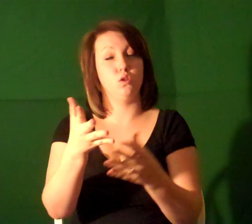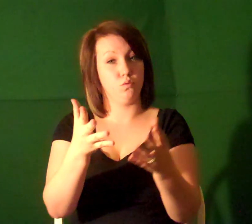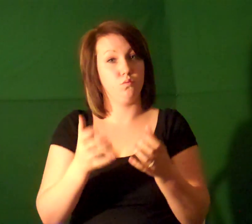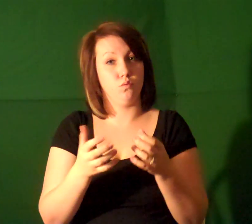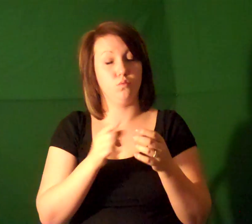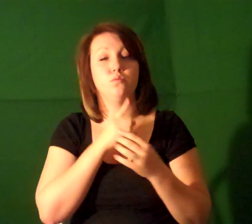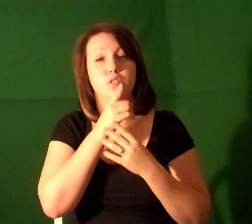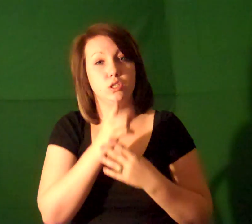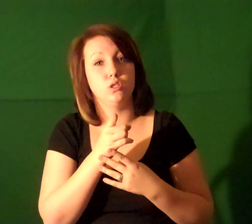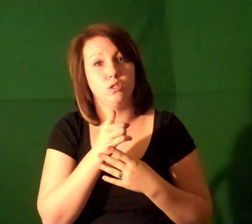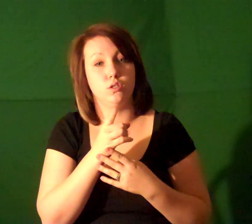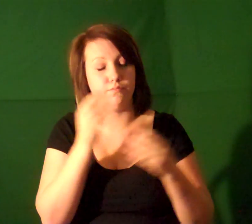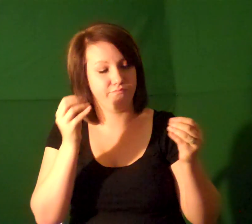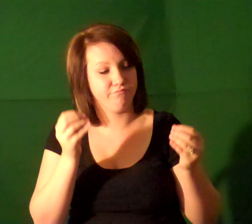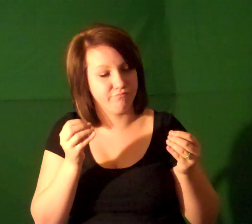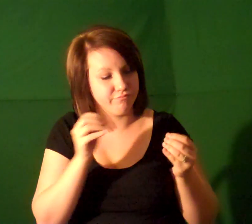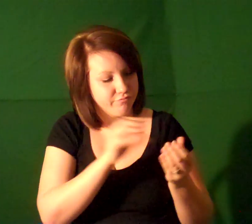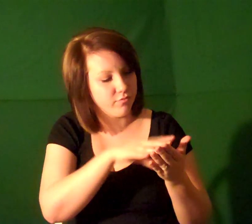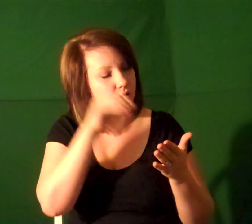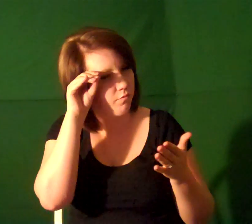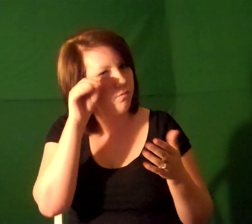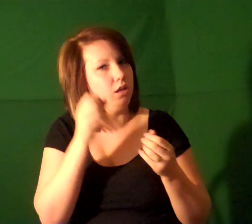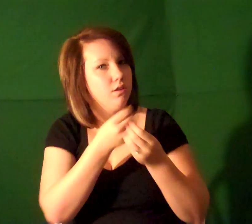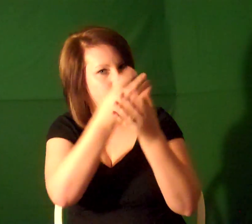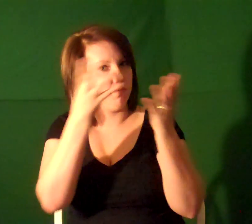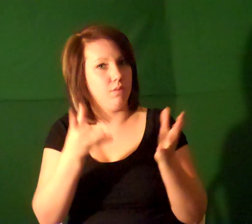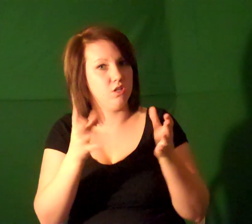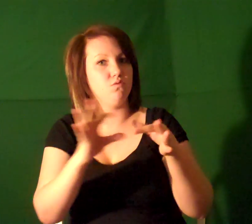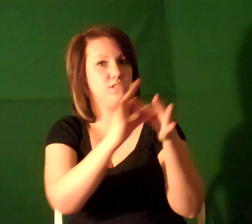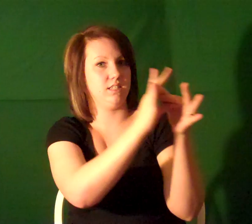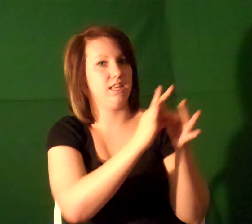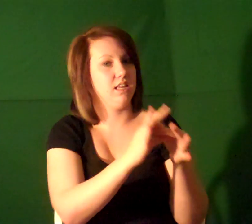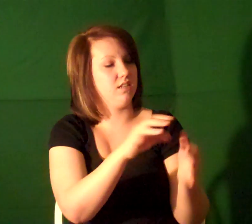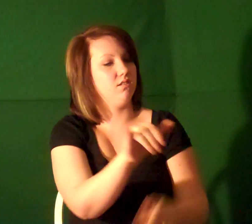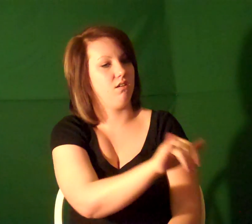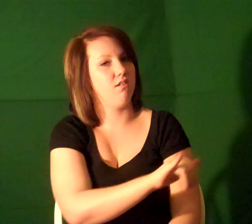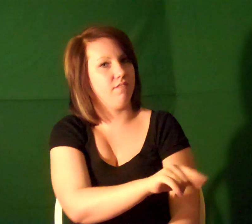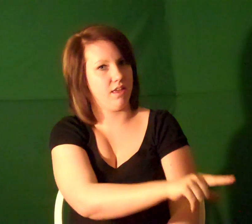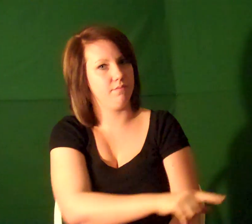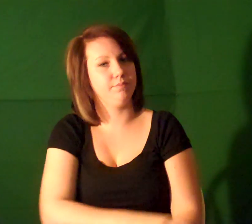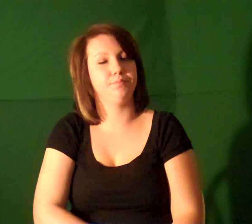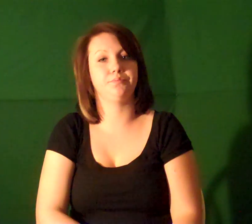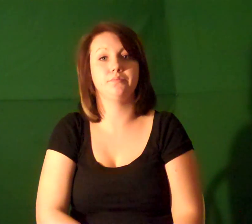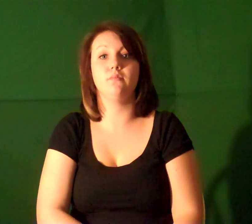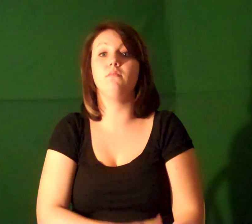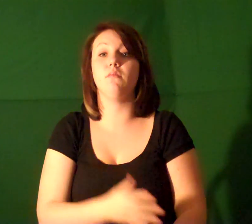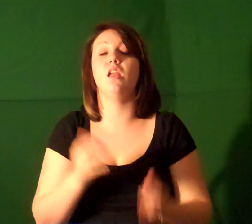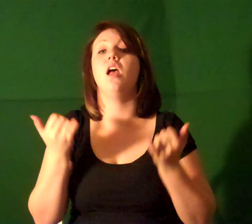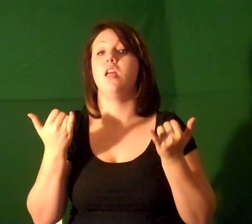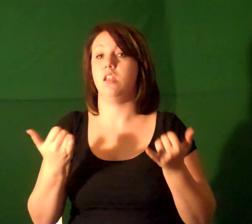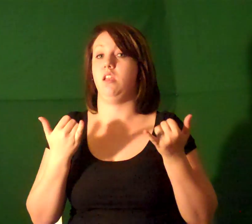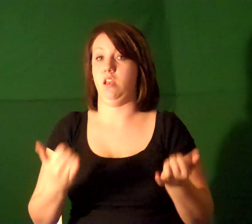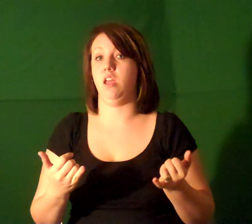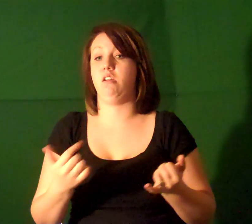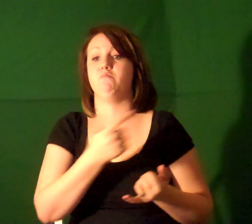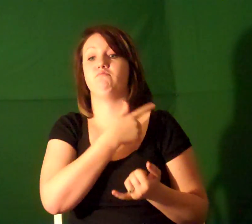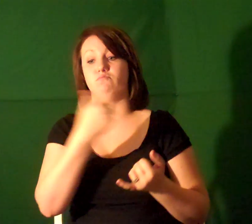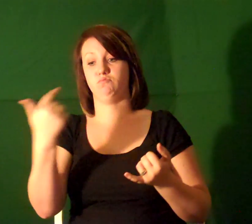find out information related to all that. Now, let's assume that you go ahead and take and pass the knowledge test,